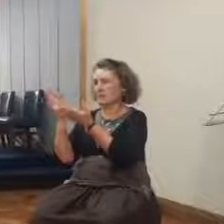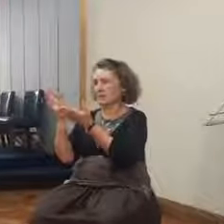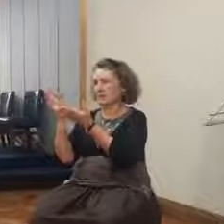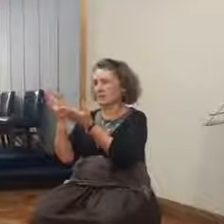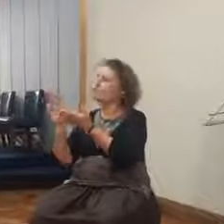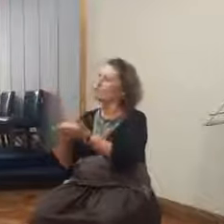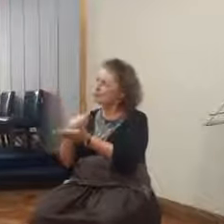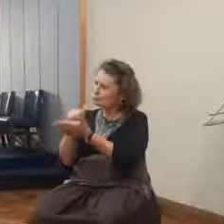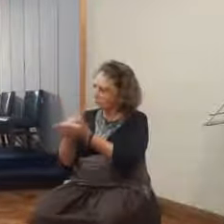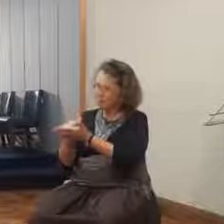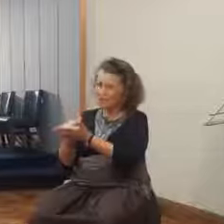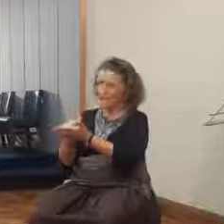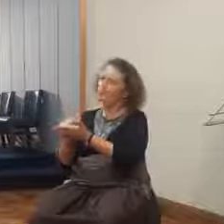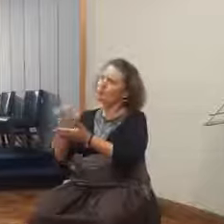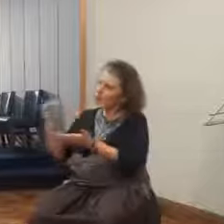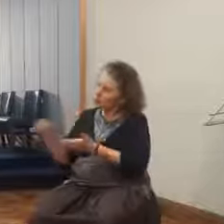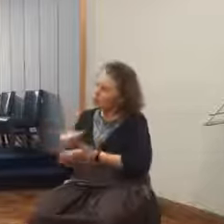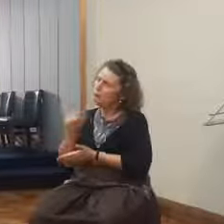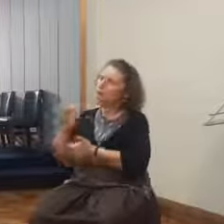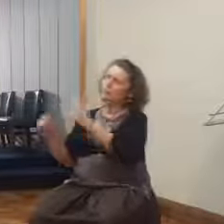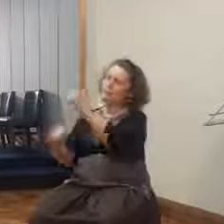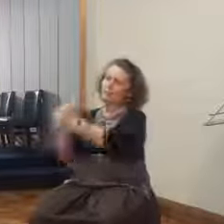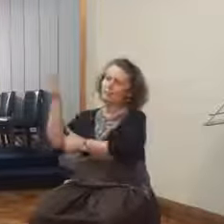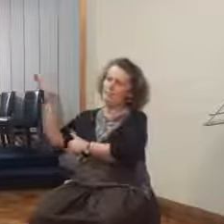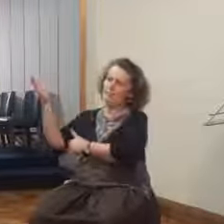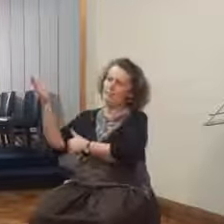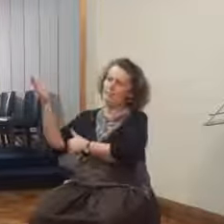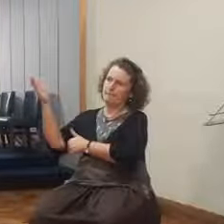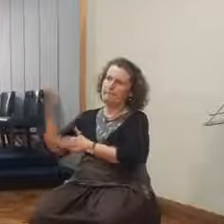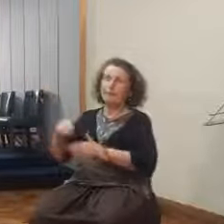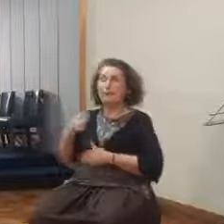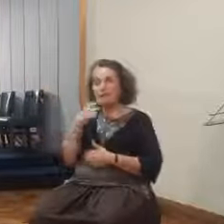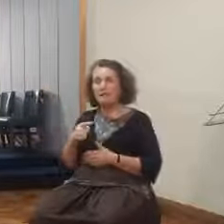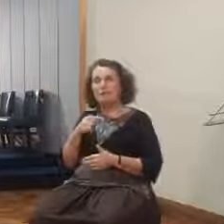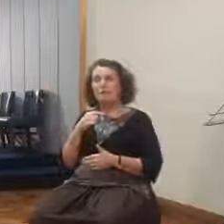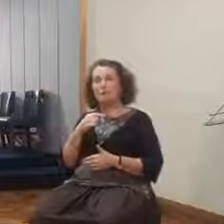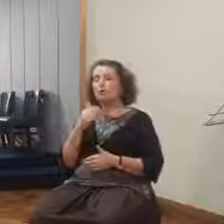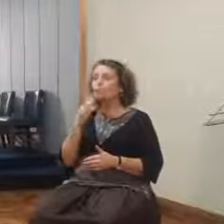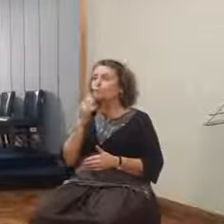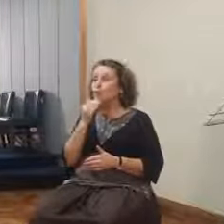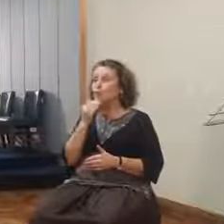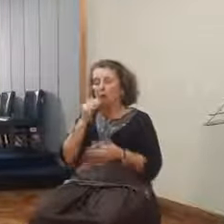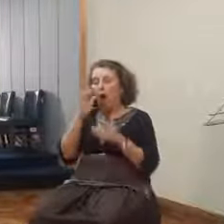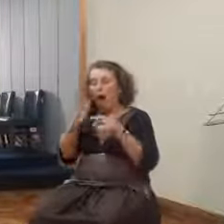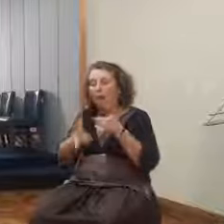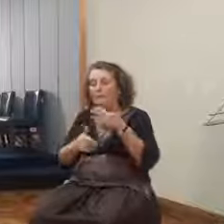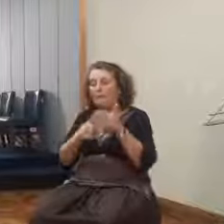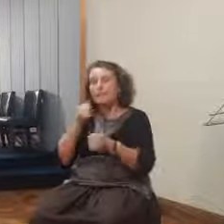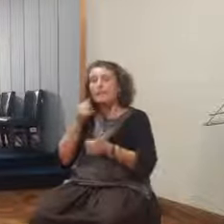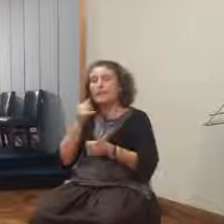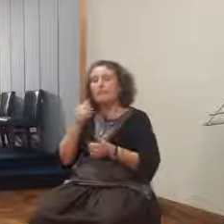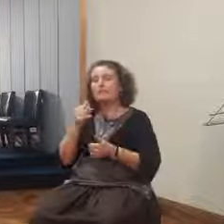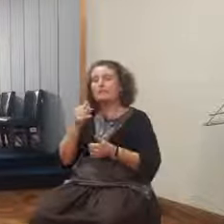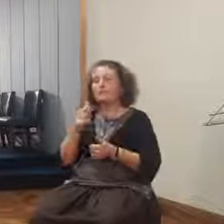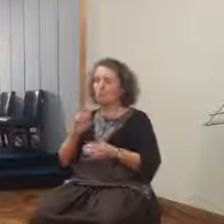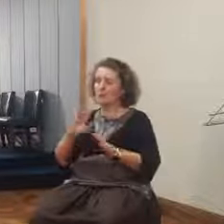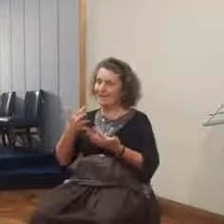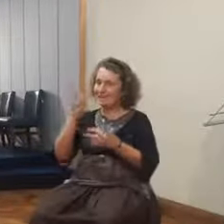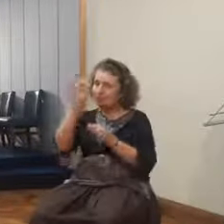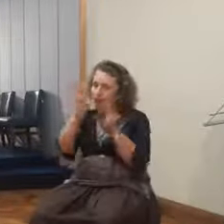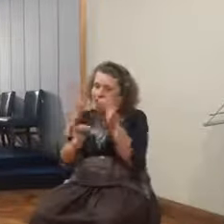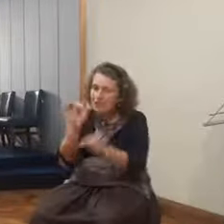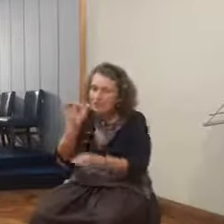the upright. Praise the Lord with harp. Sing unto him with the psaltery and the instrument of 10 strings. Sing